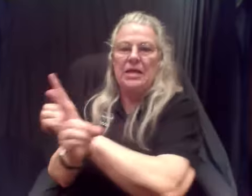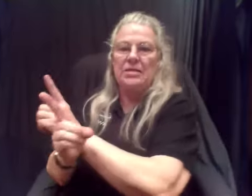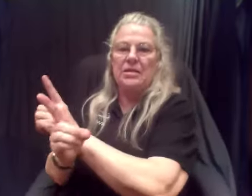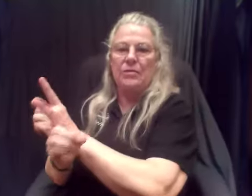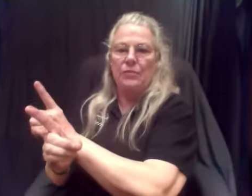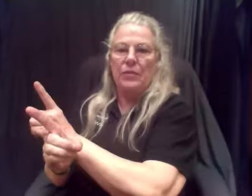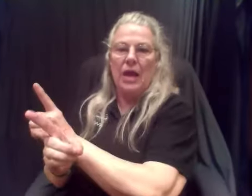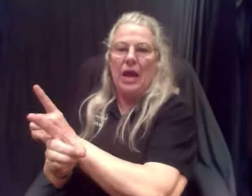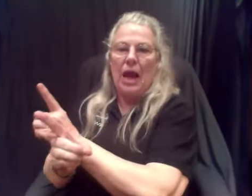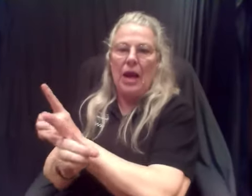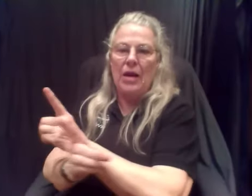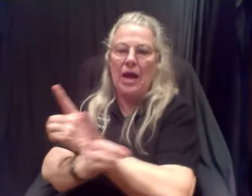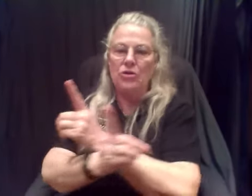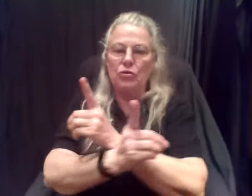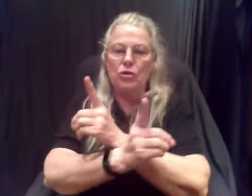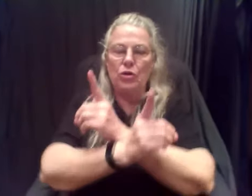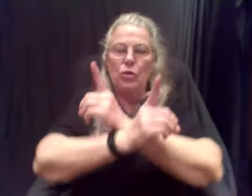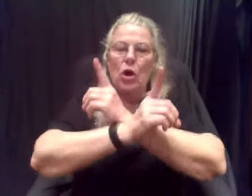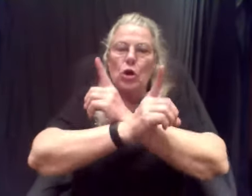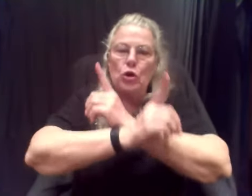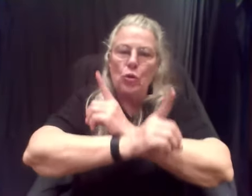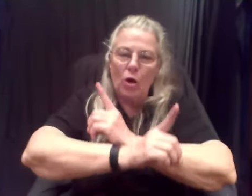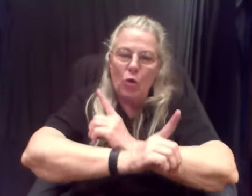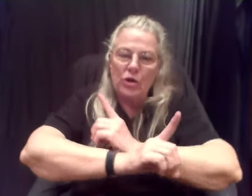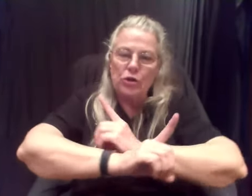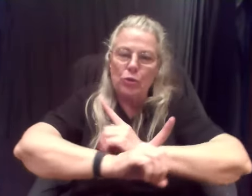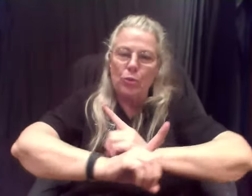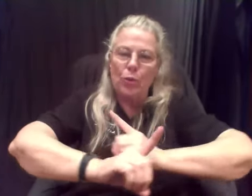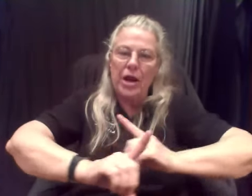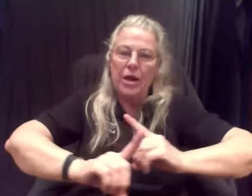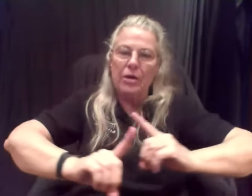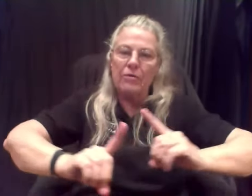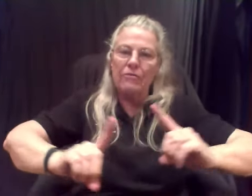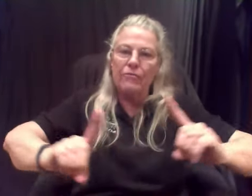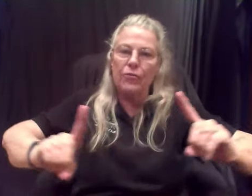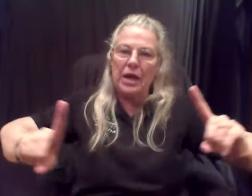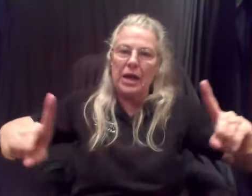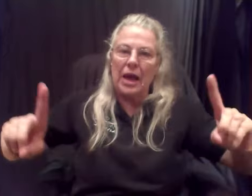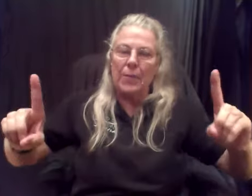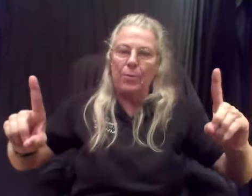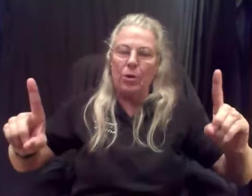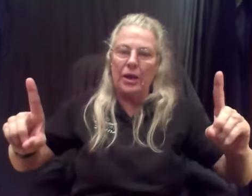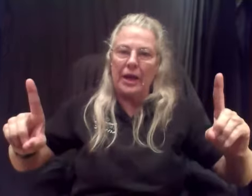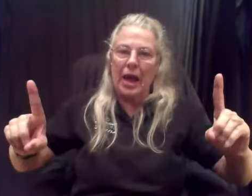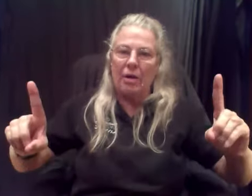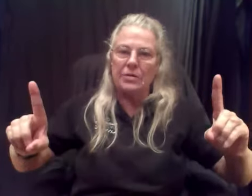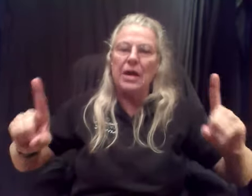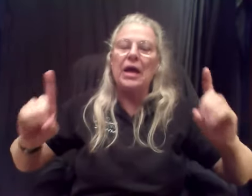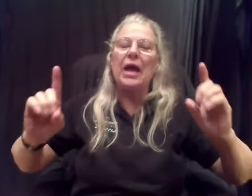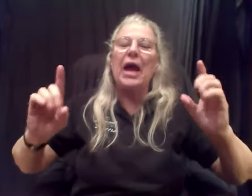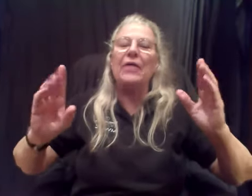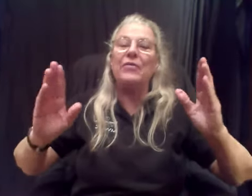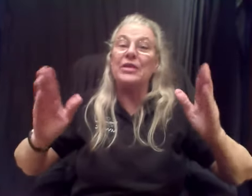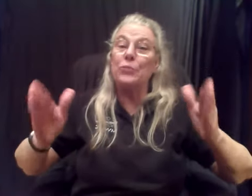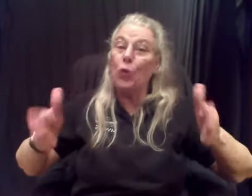D's. And as you do, you are going to break free and pull it out. At this point, you